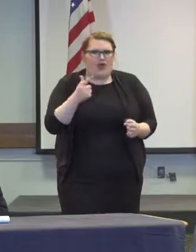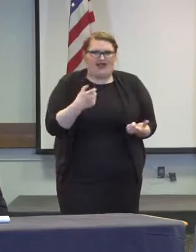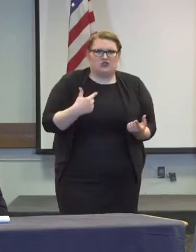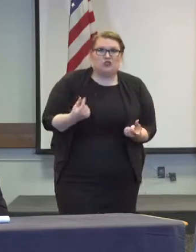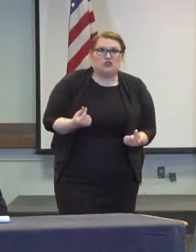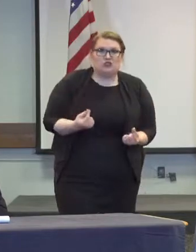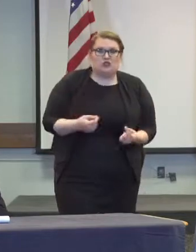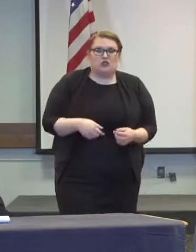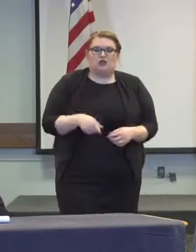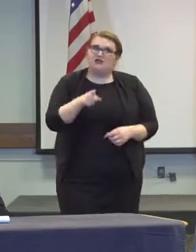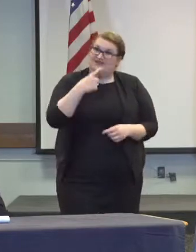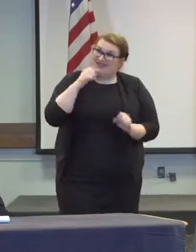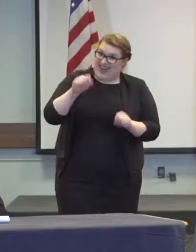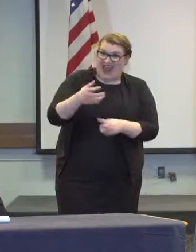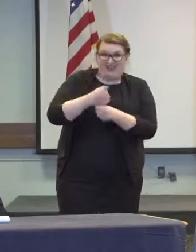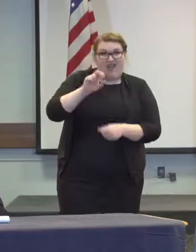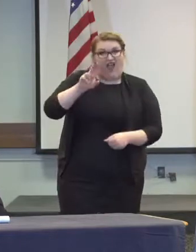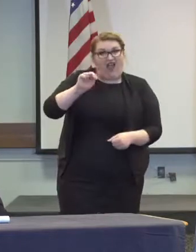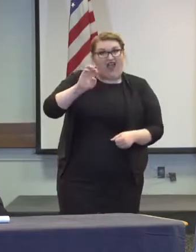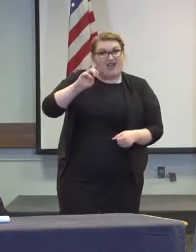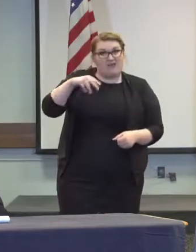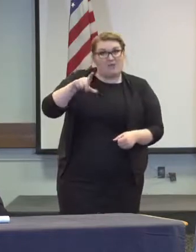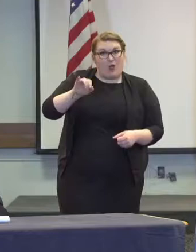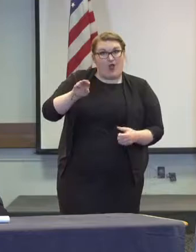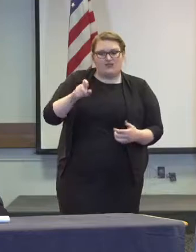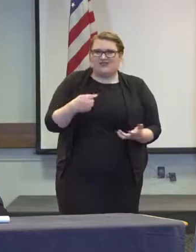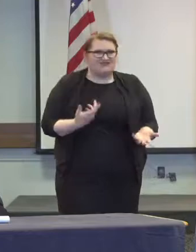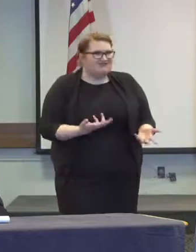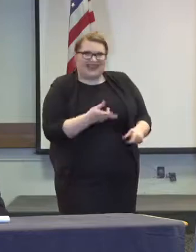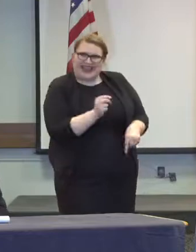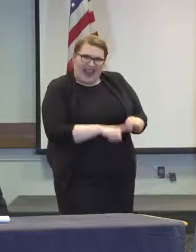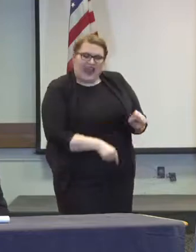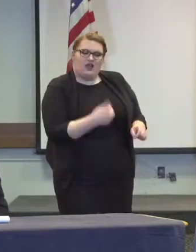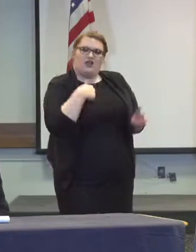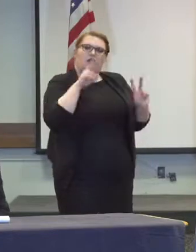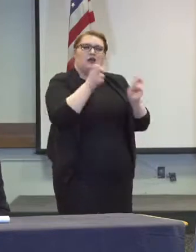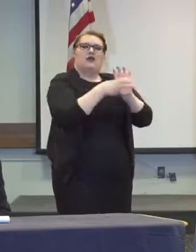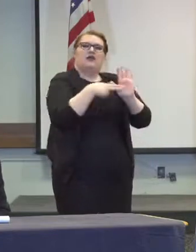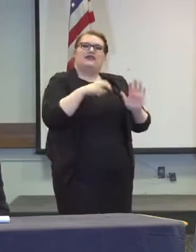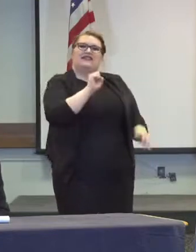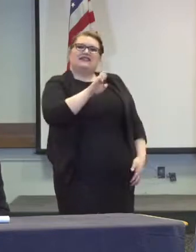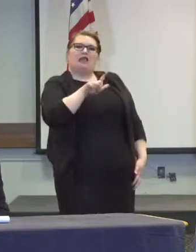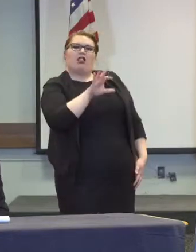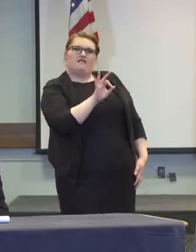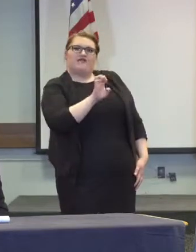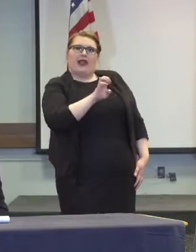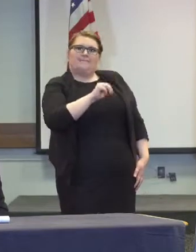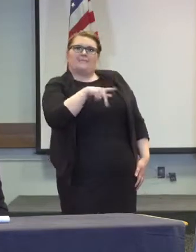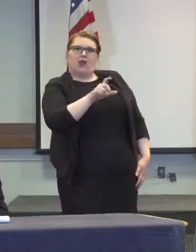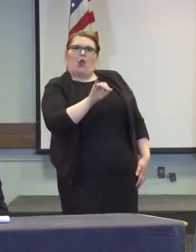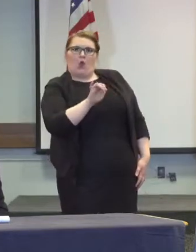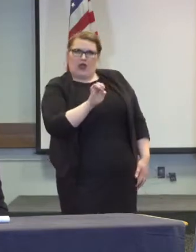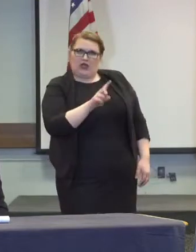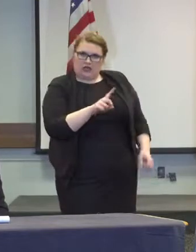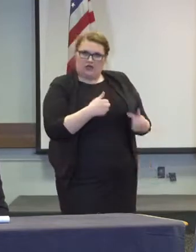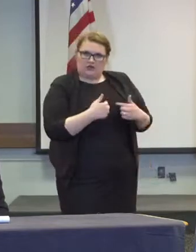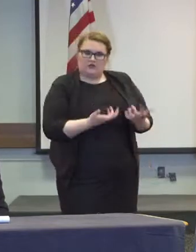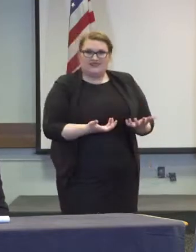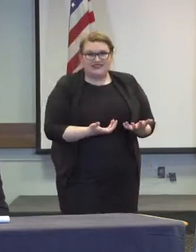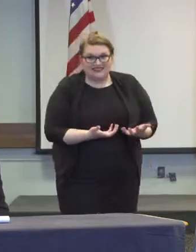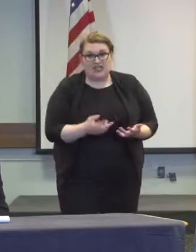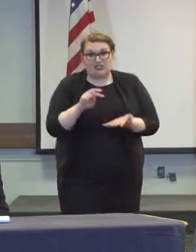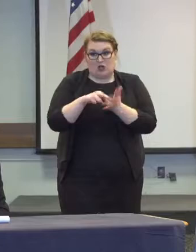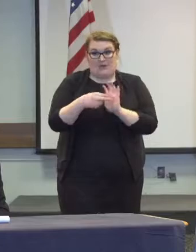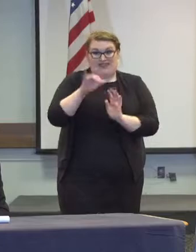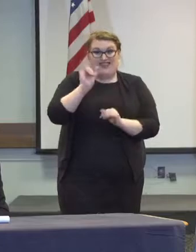can get unemployment. She said, no, I can't get unemployment because I'm self-employed. This unemployment law changes